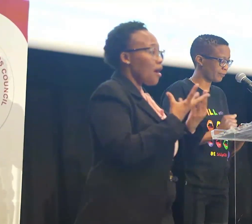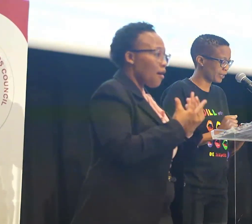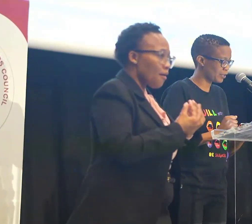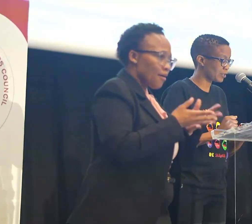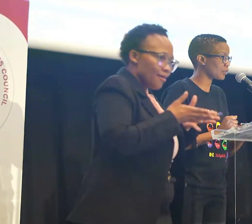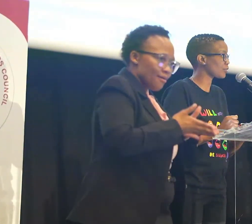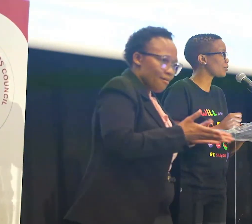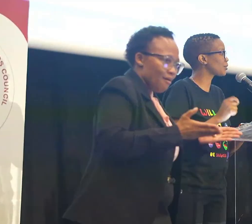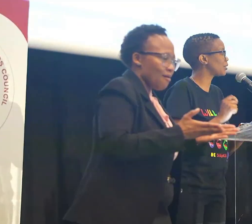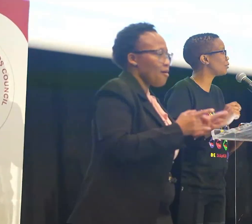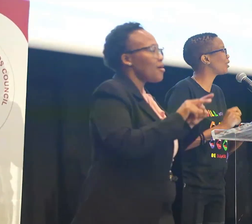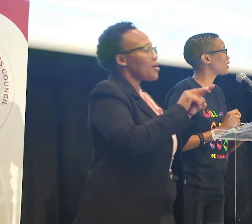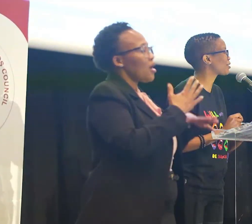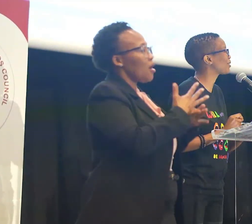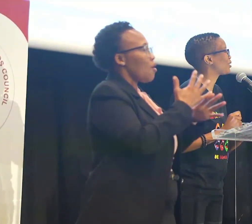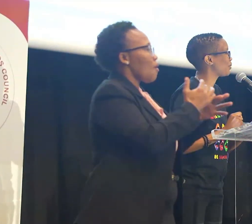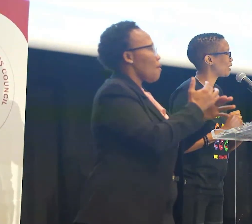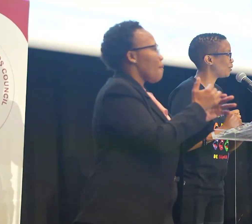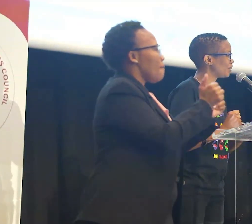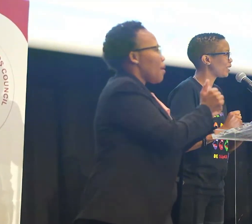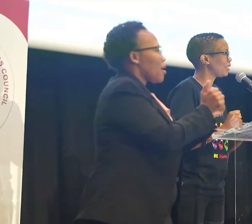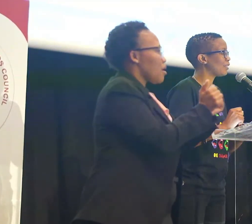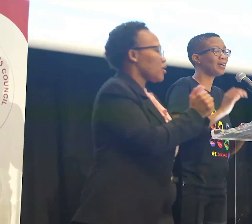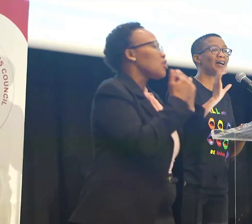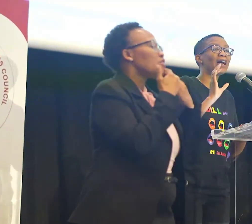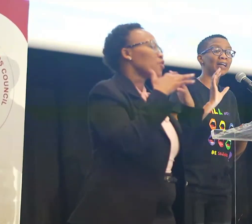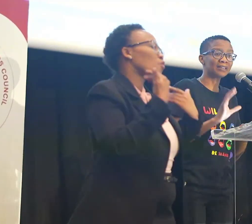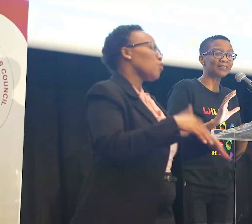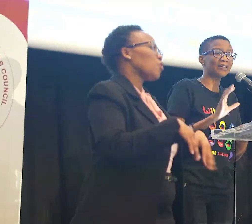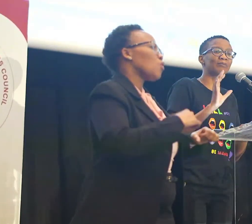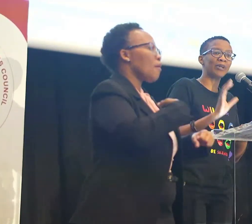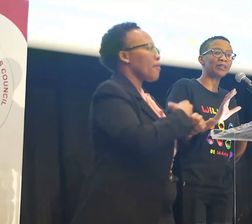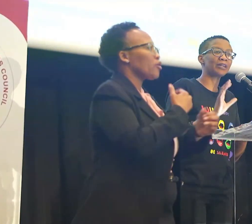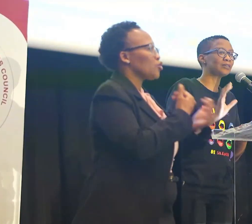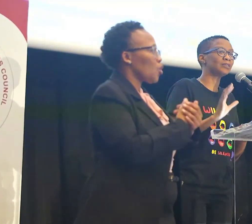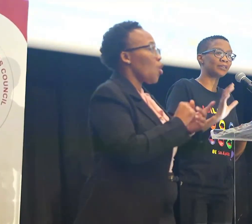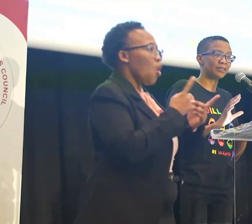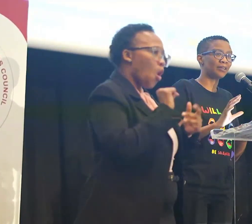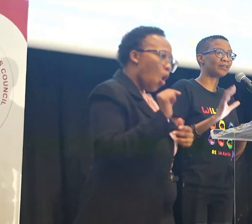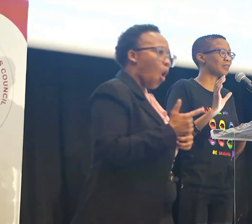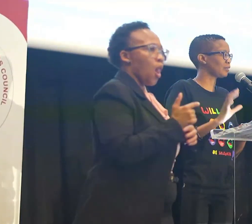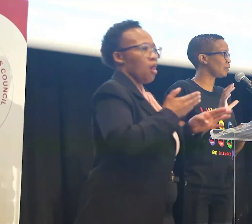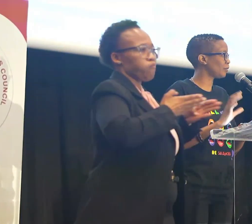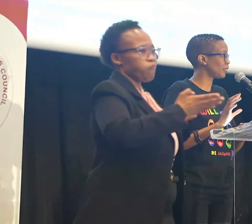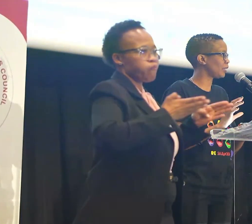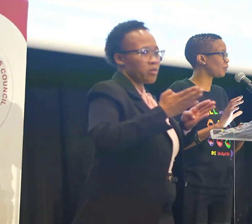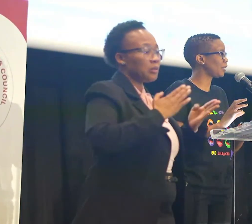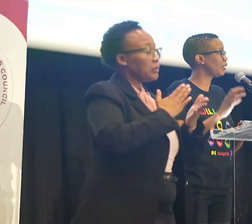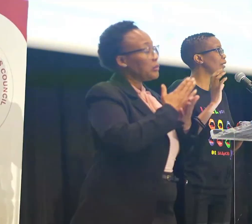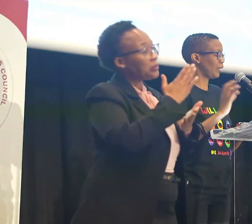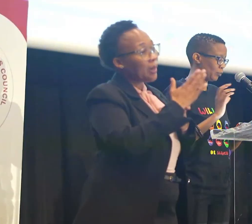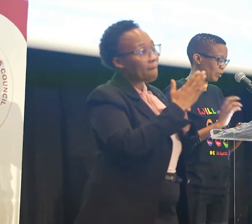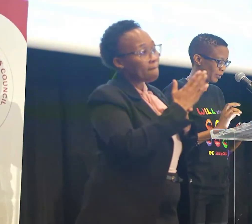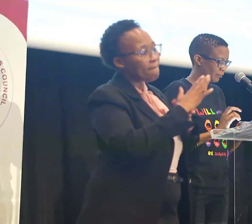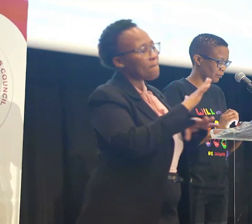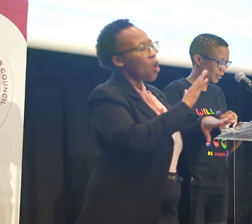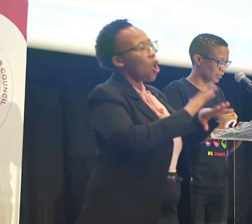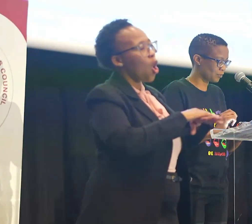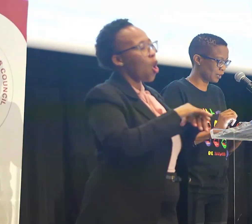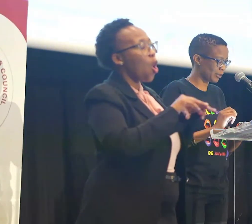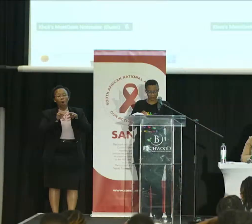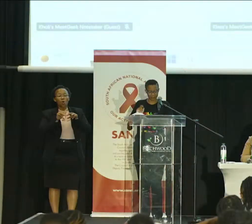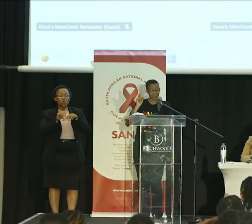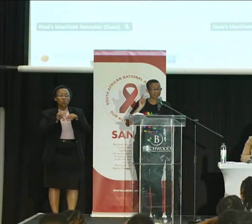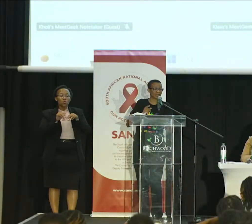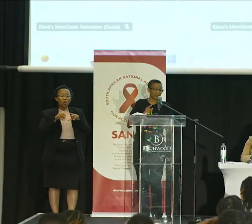the financial resource in making sure that we are all here. I understand many are still not here, they're still on their way, and we're looking forward to